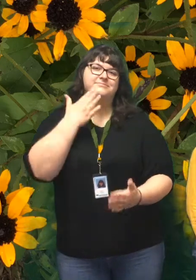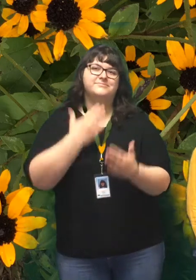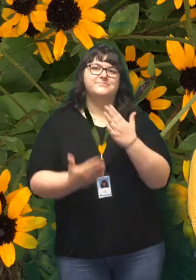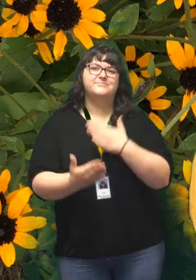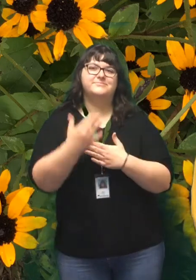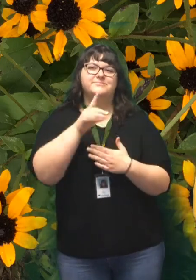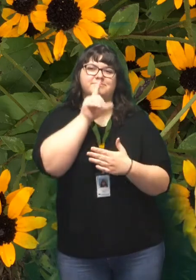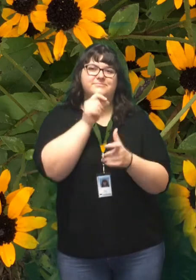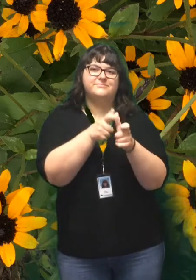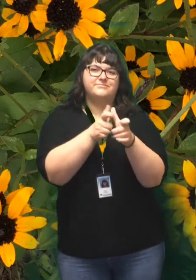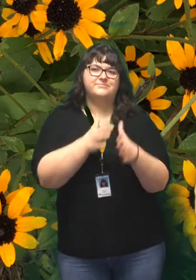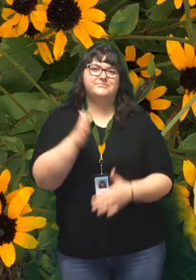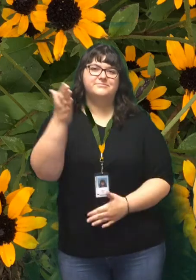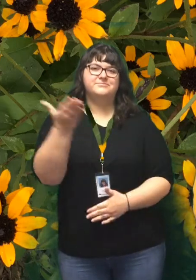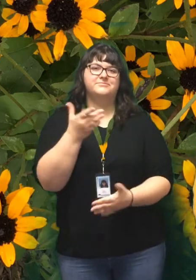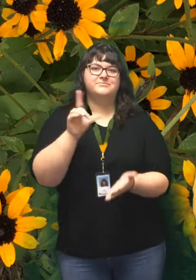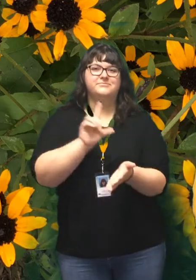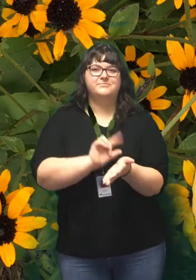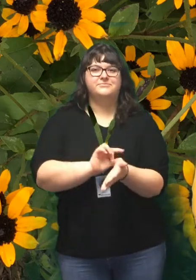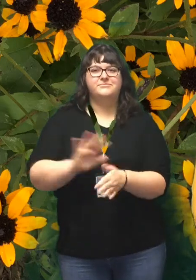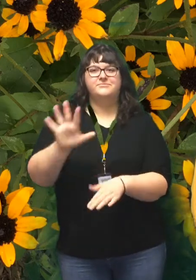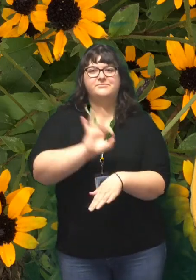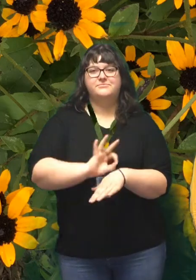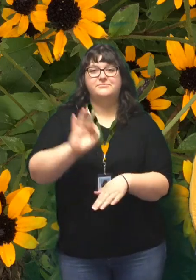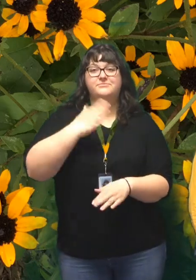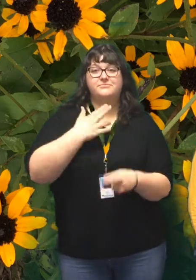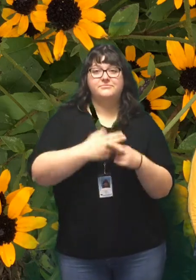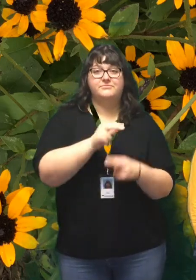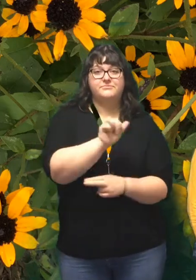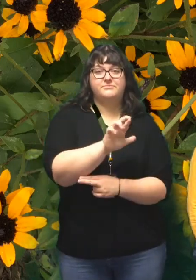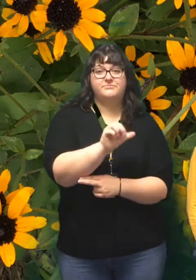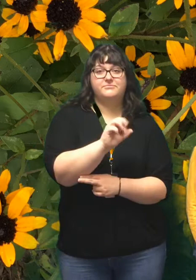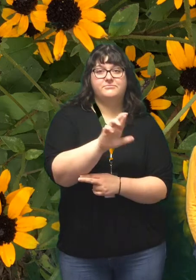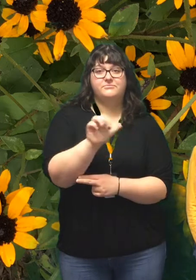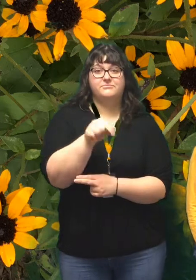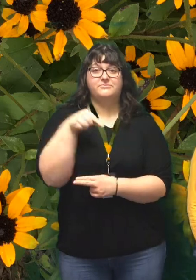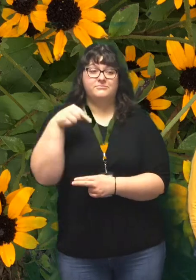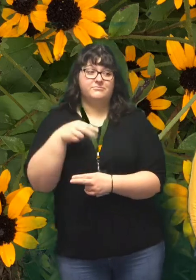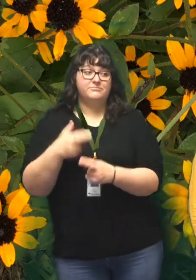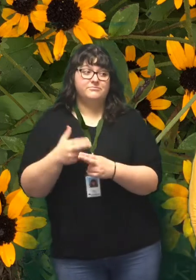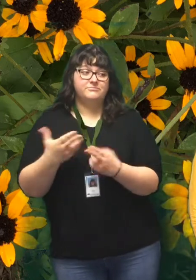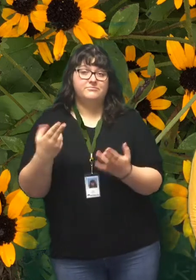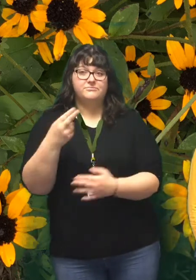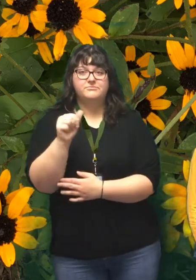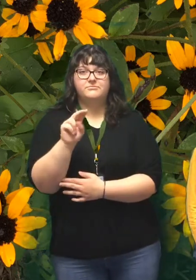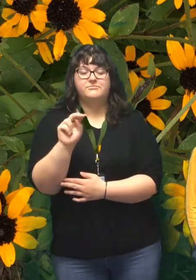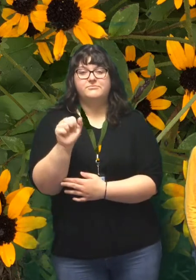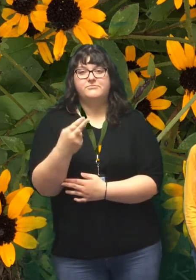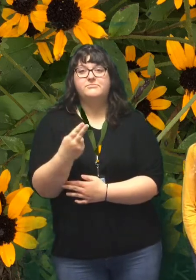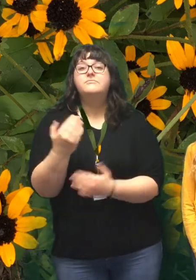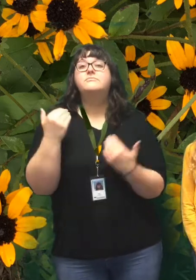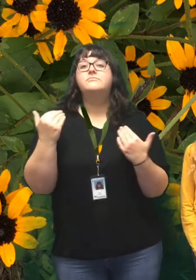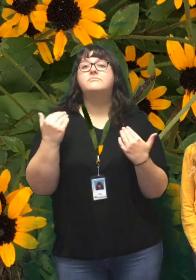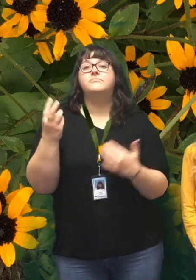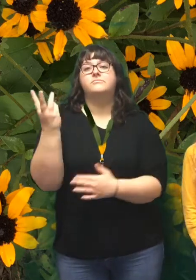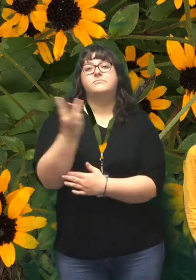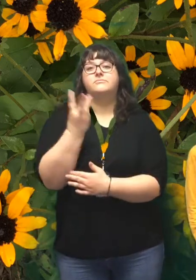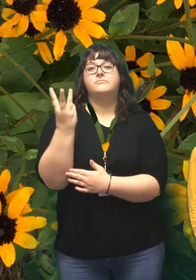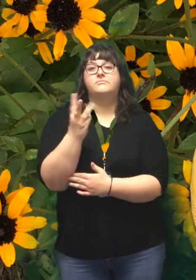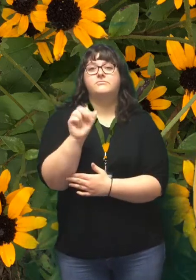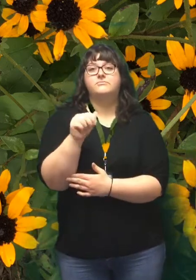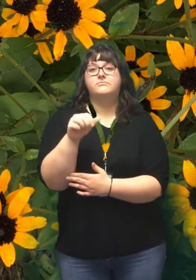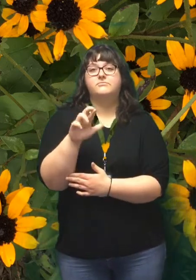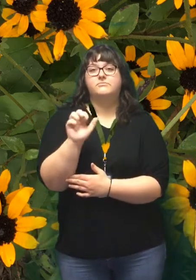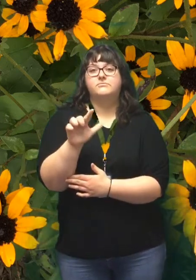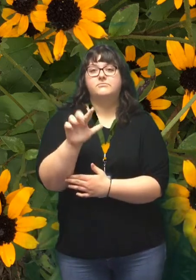Good morning, Road Runners, and welcome to the News at 9-ish. My name is Aurora, and this is my co-anchor, Hannah. Today is Wednesday,